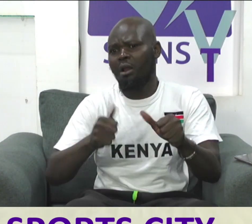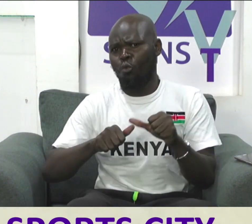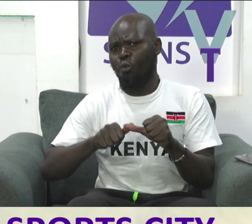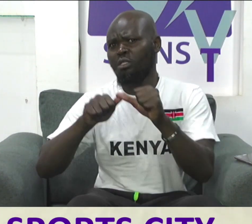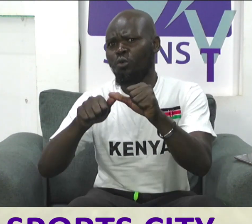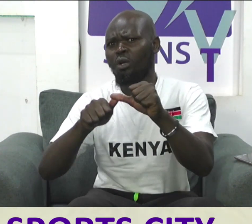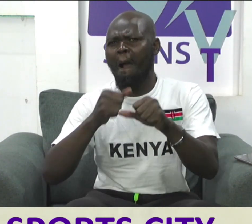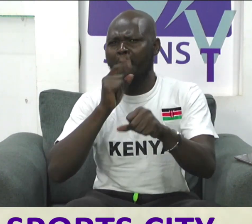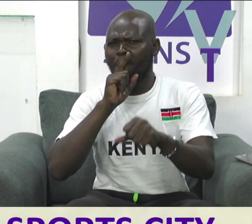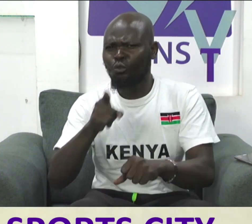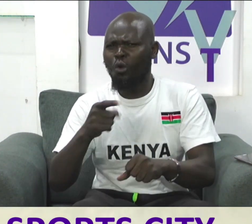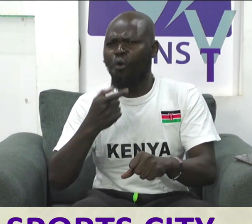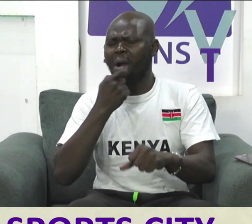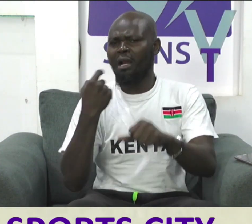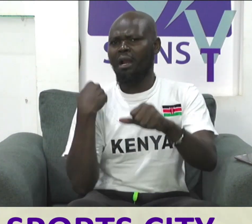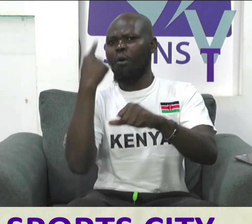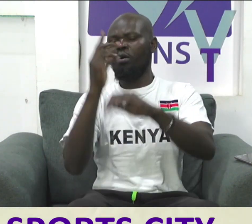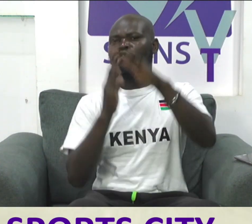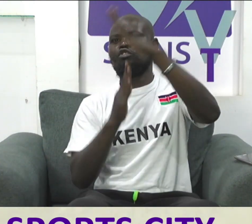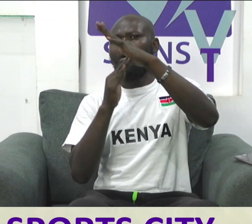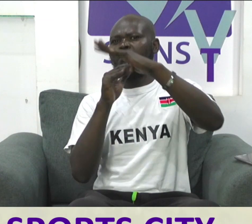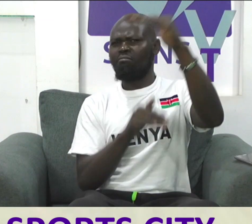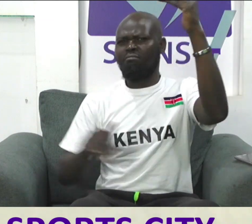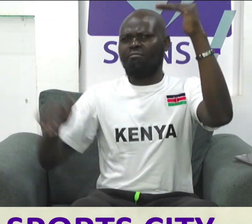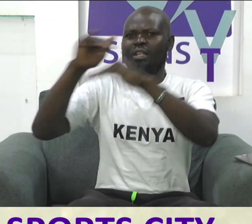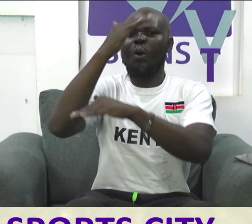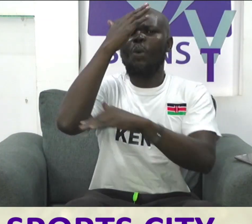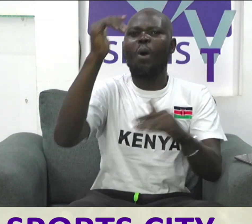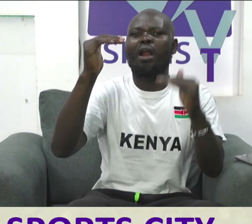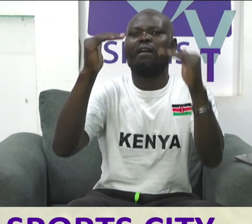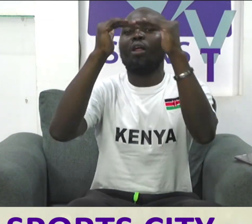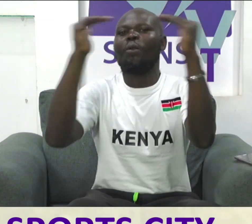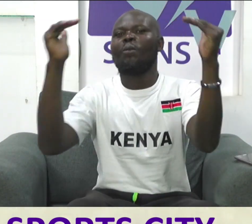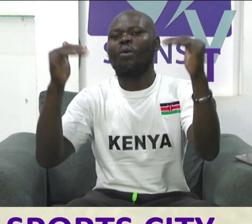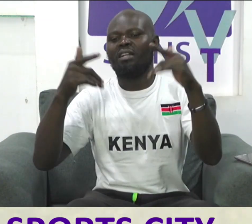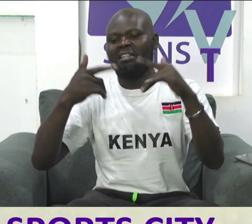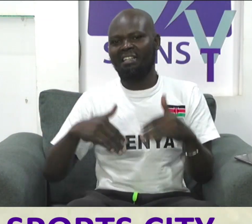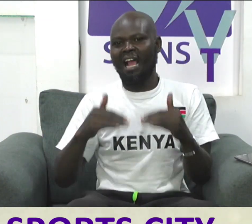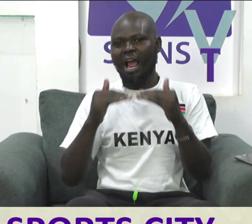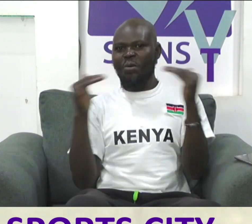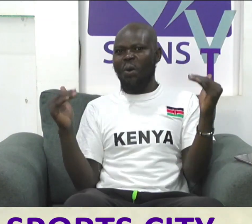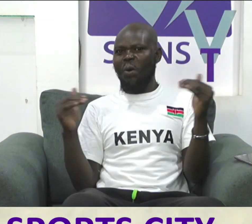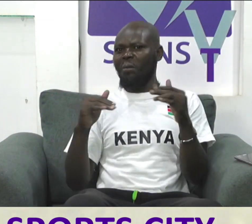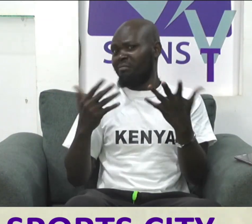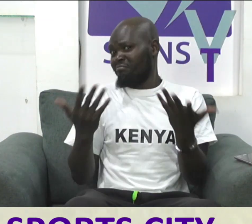Bidco fourth with 17, KCB fifth with 16.